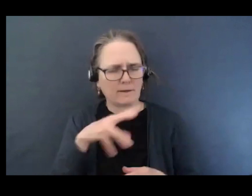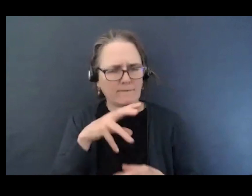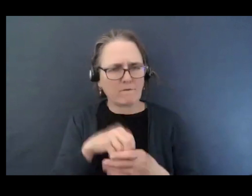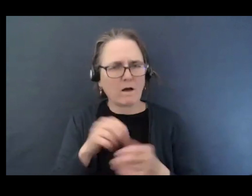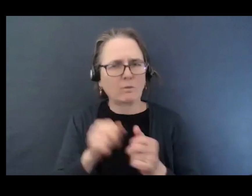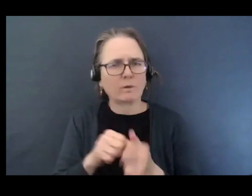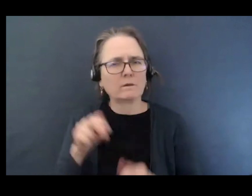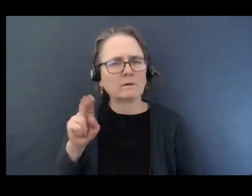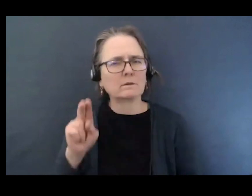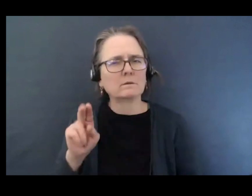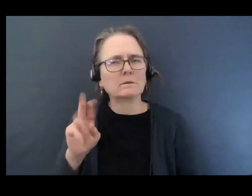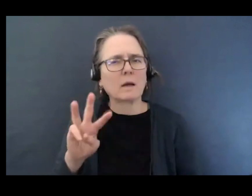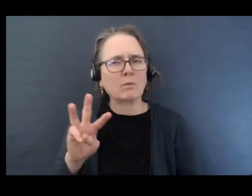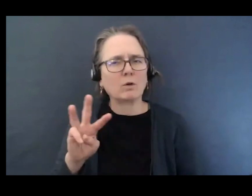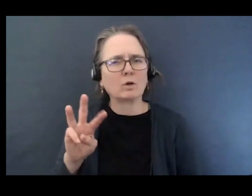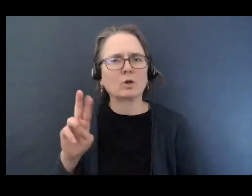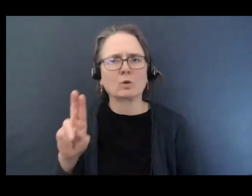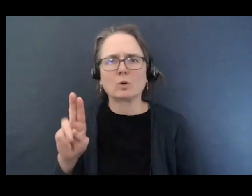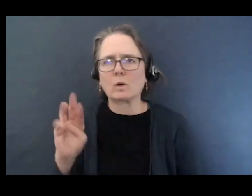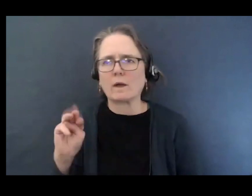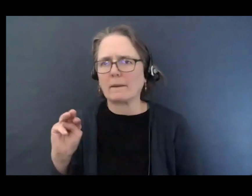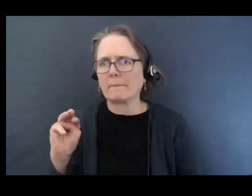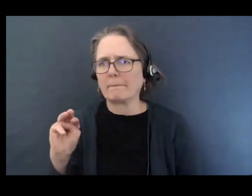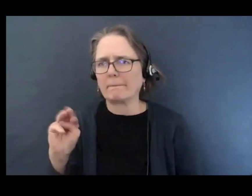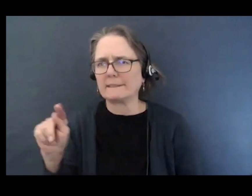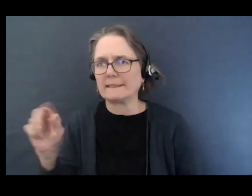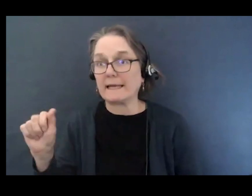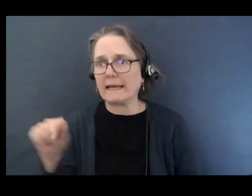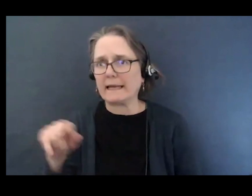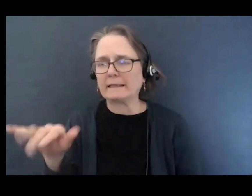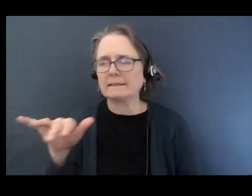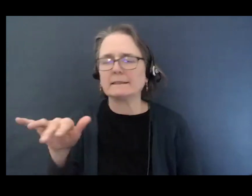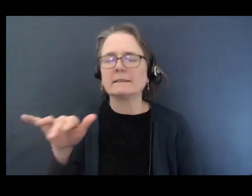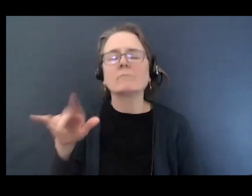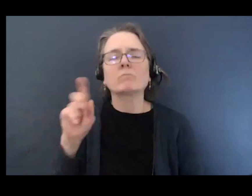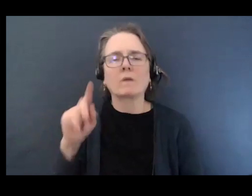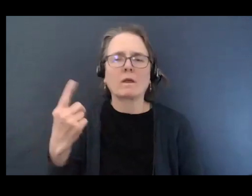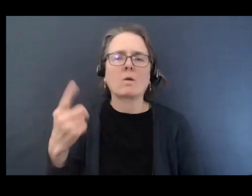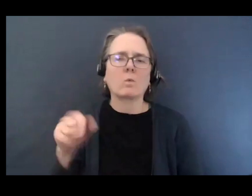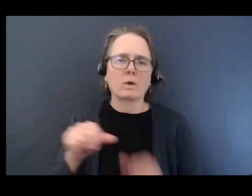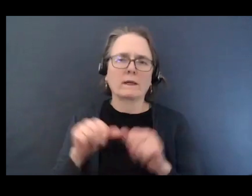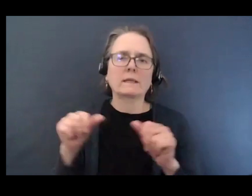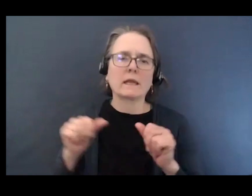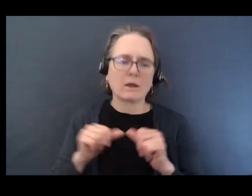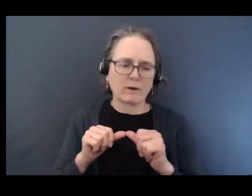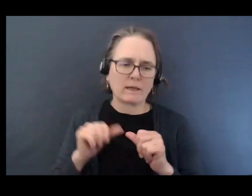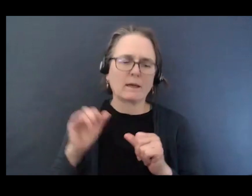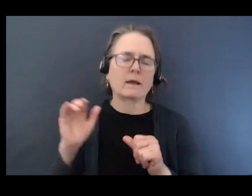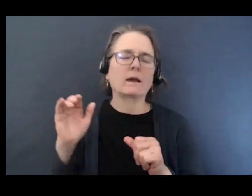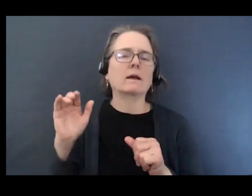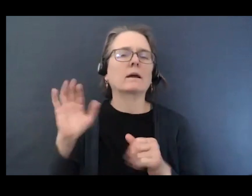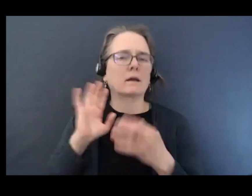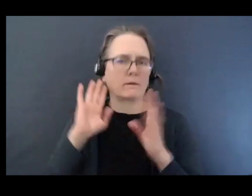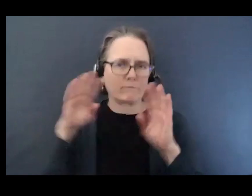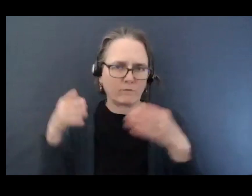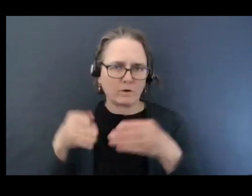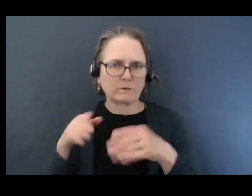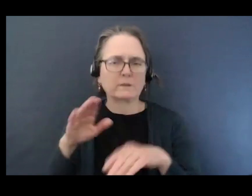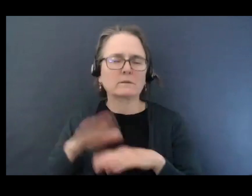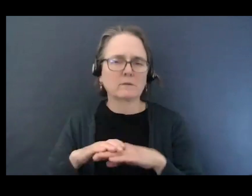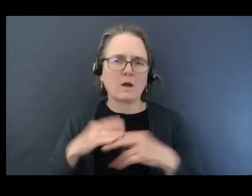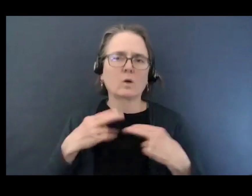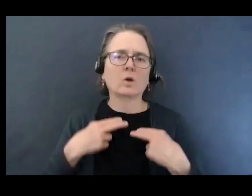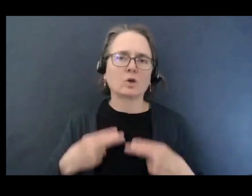WMATA's Metro Access Service and planning for FastTran, which is Fairfax County's consolidated human service transportation